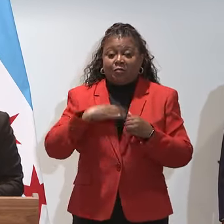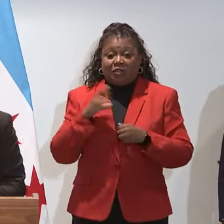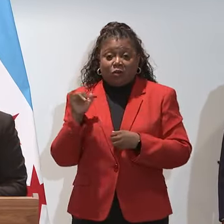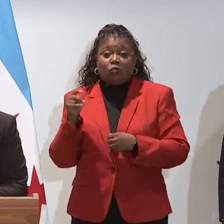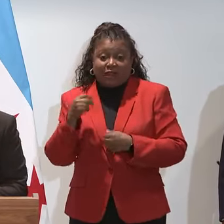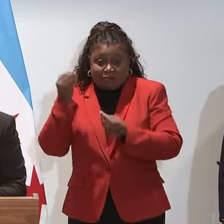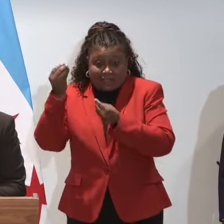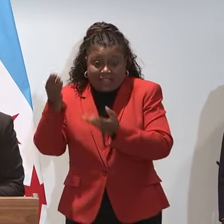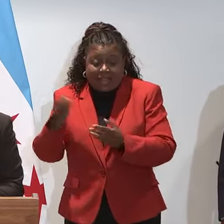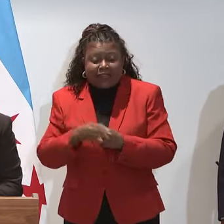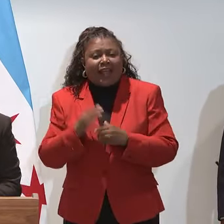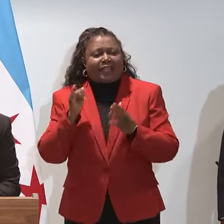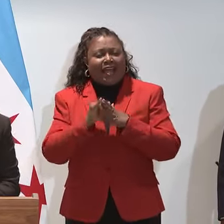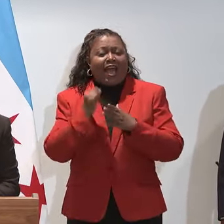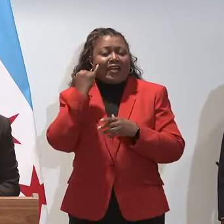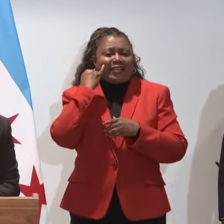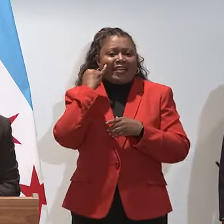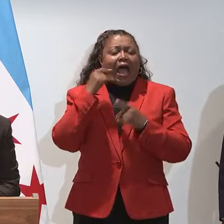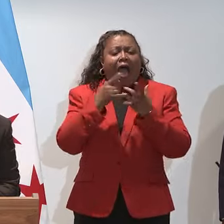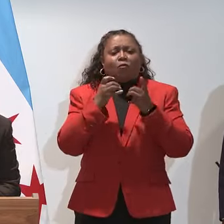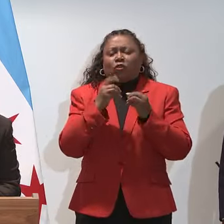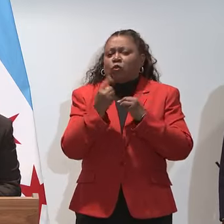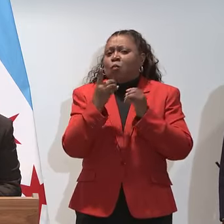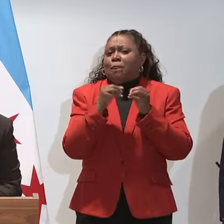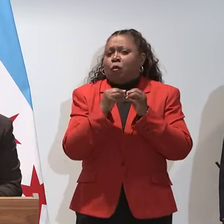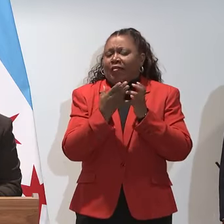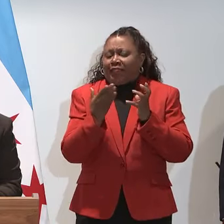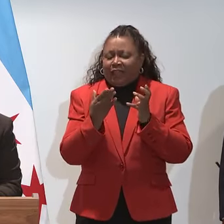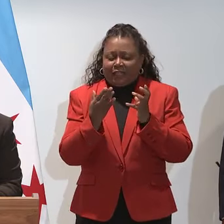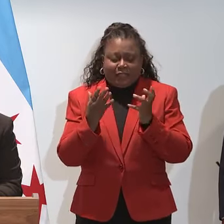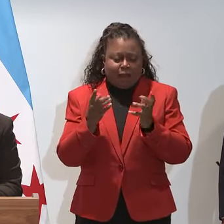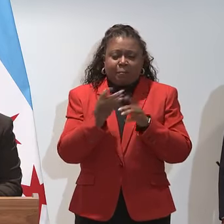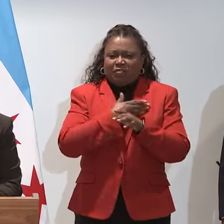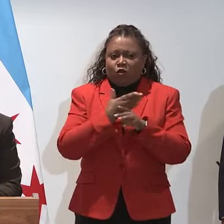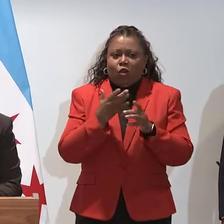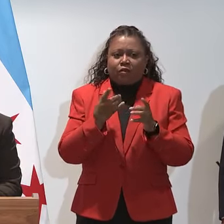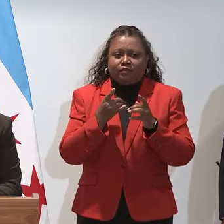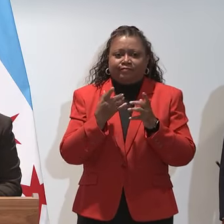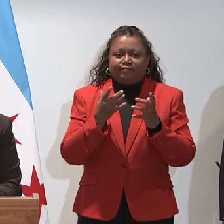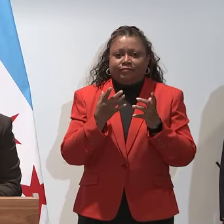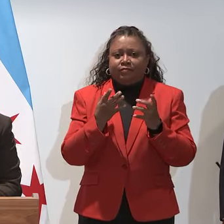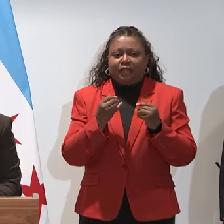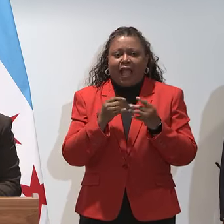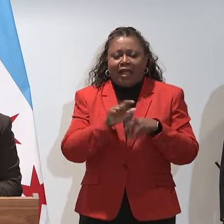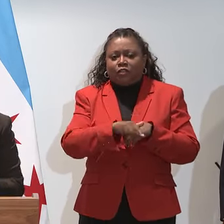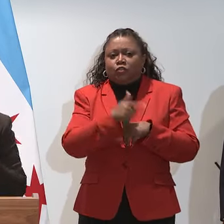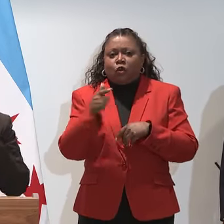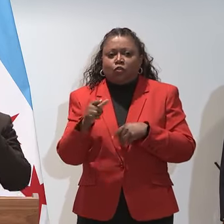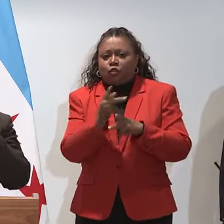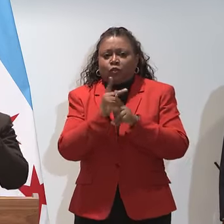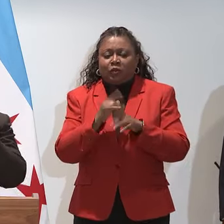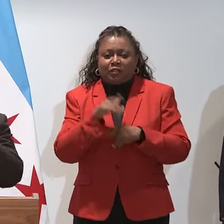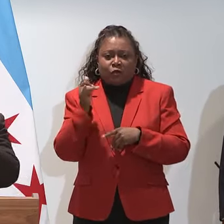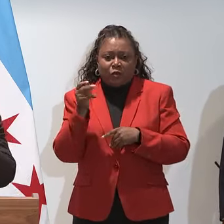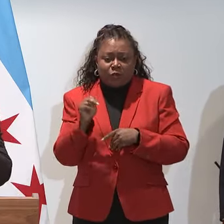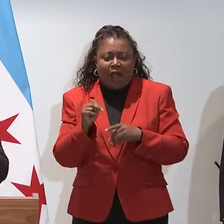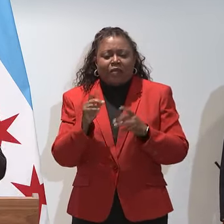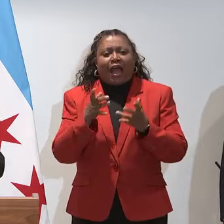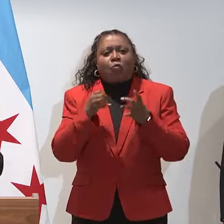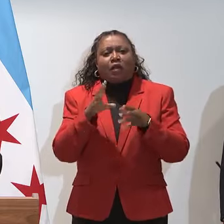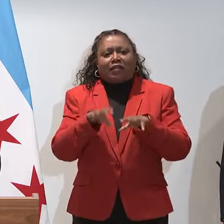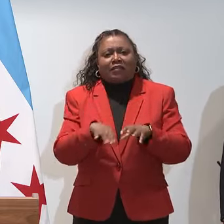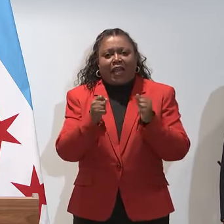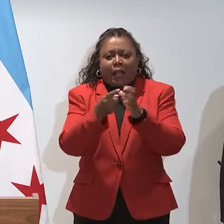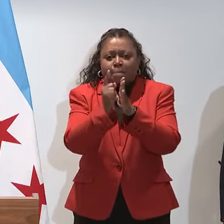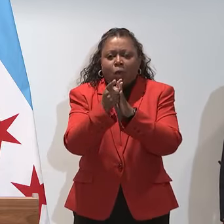Brown said. Now, I want to do one more thing before I turn to Superintendent Brown. I want to